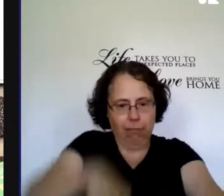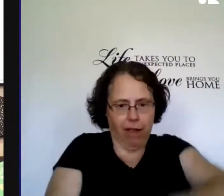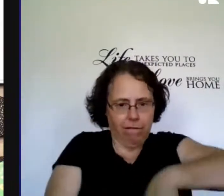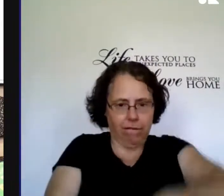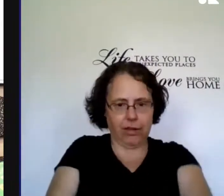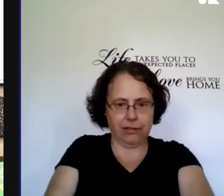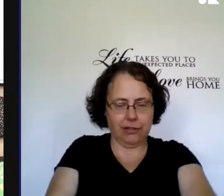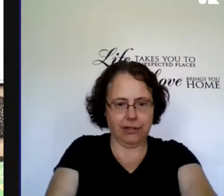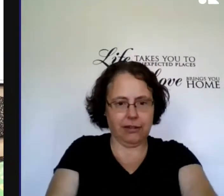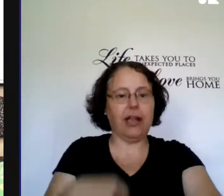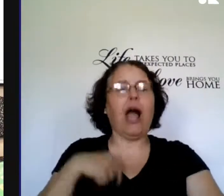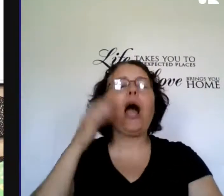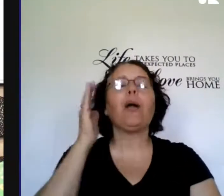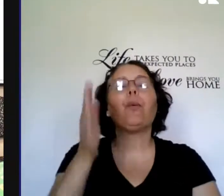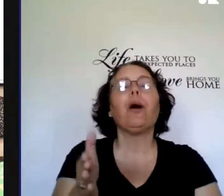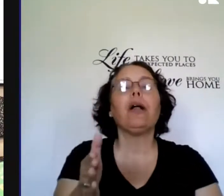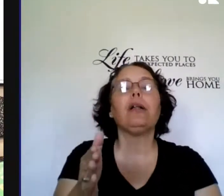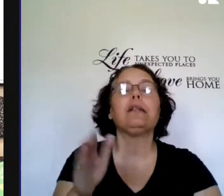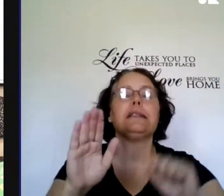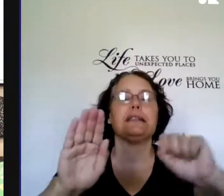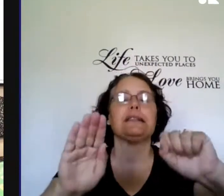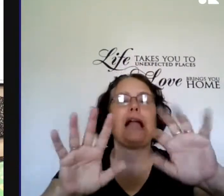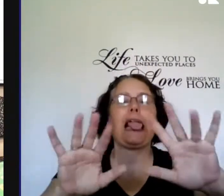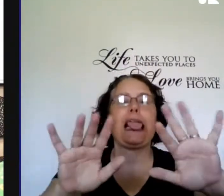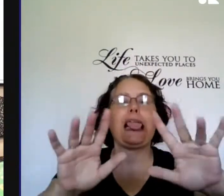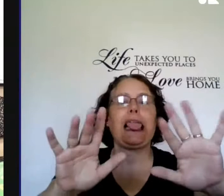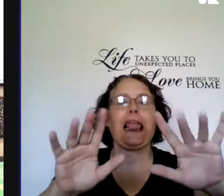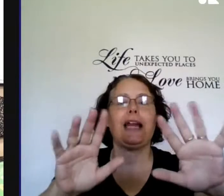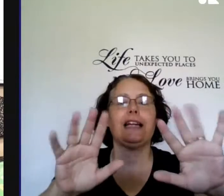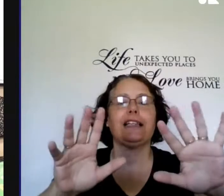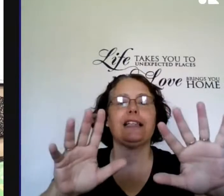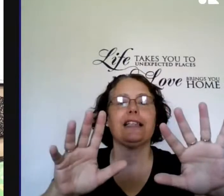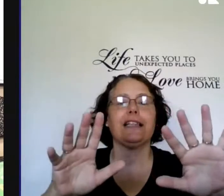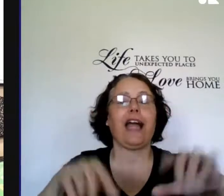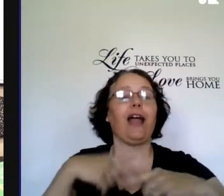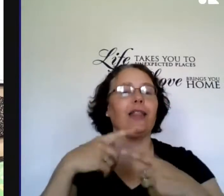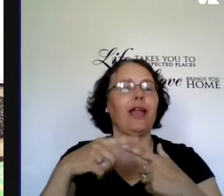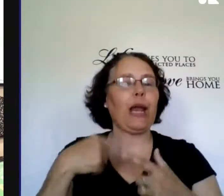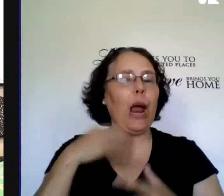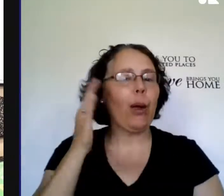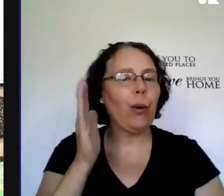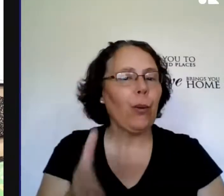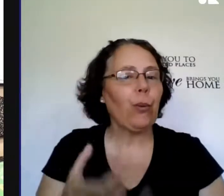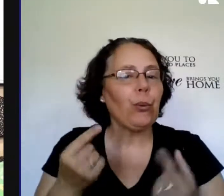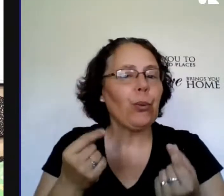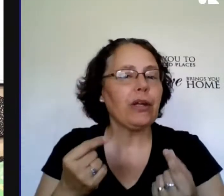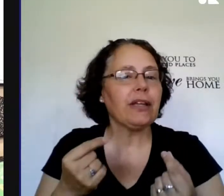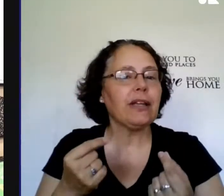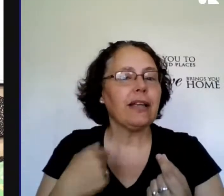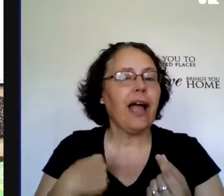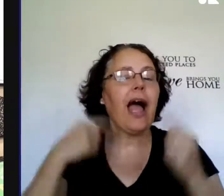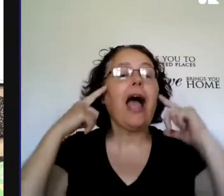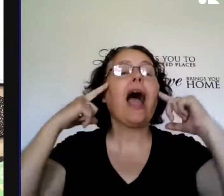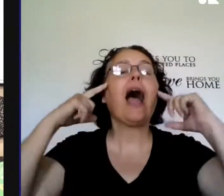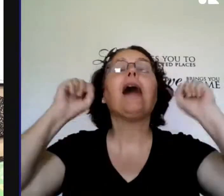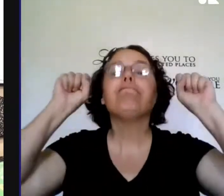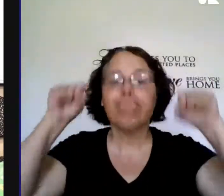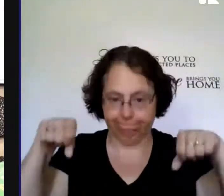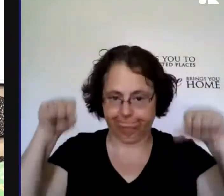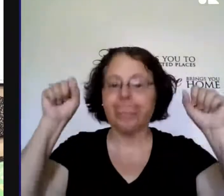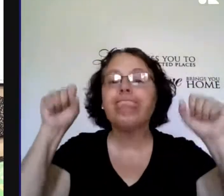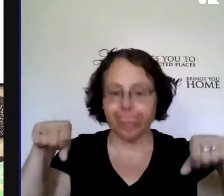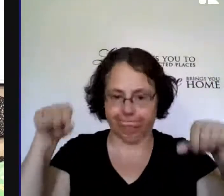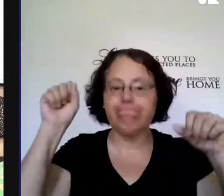feet. I'm gonna wiggle my fingers. I'm gonna nod my